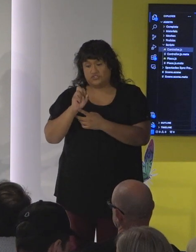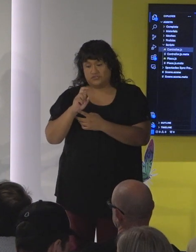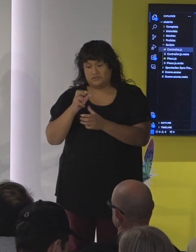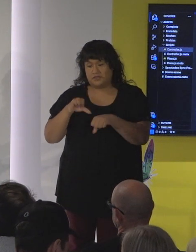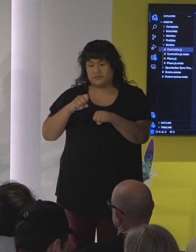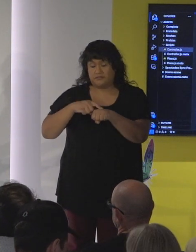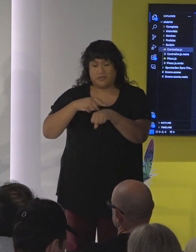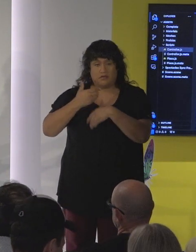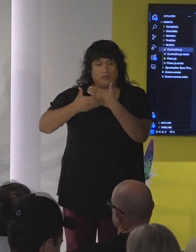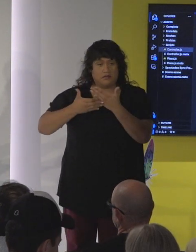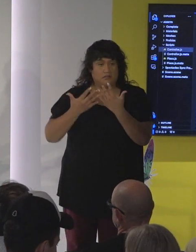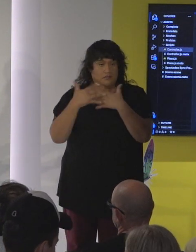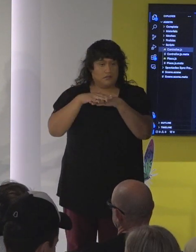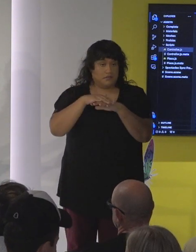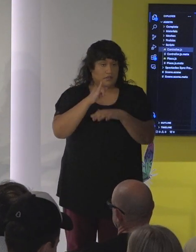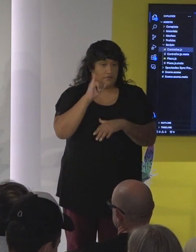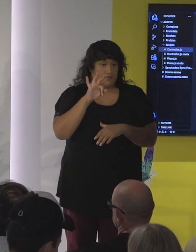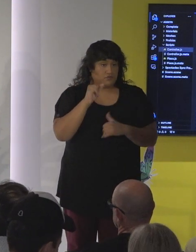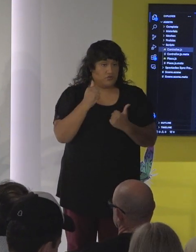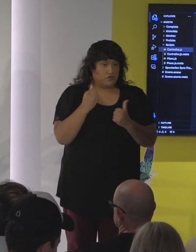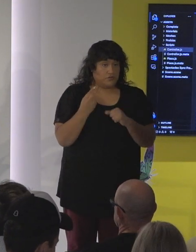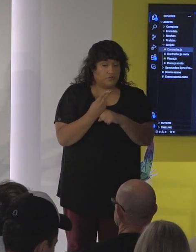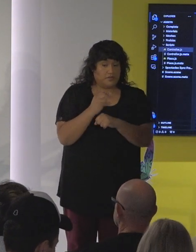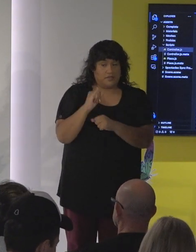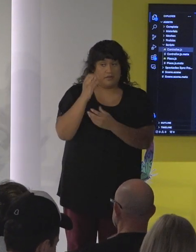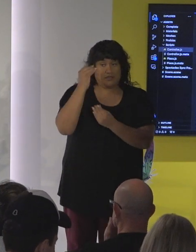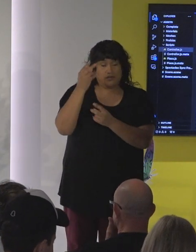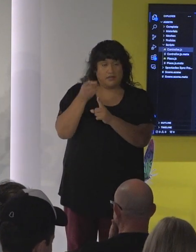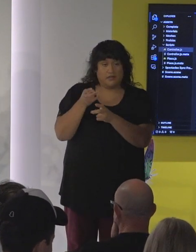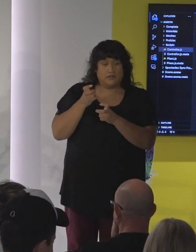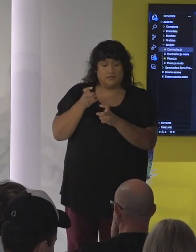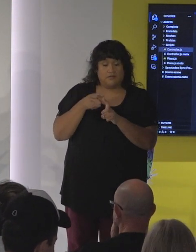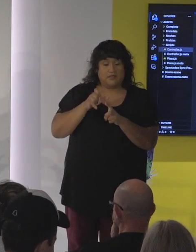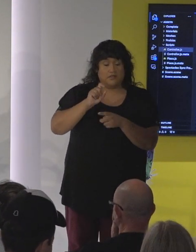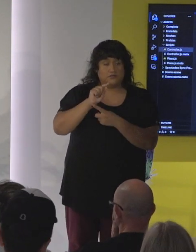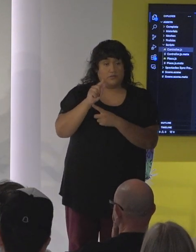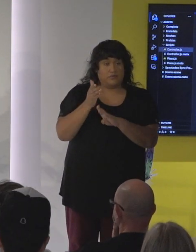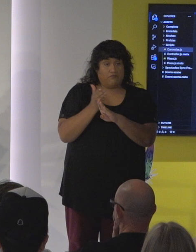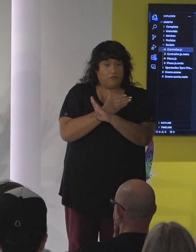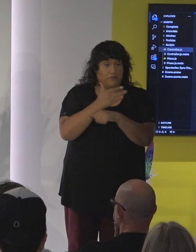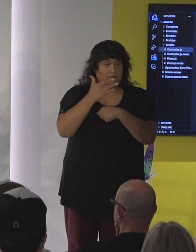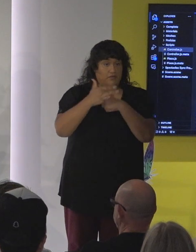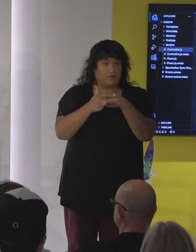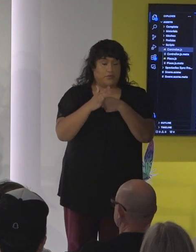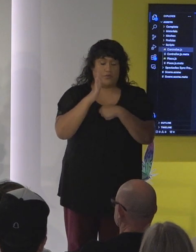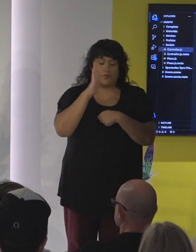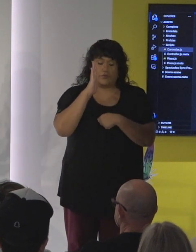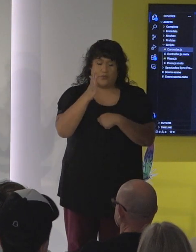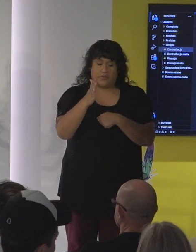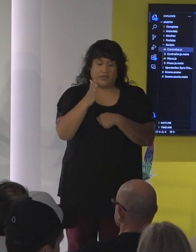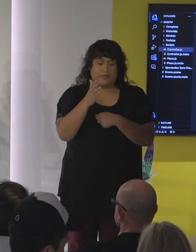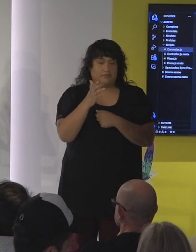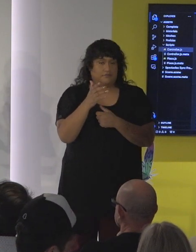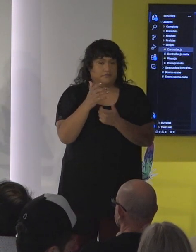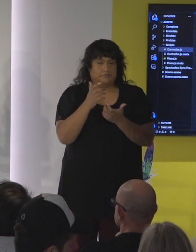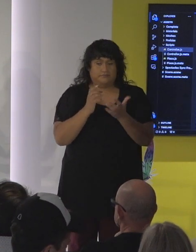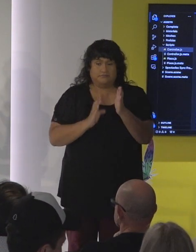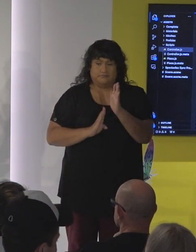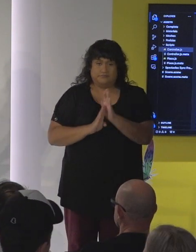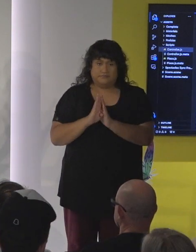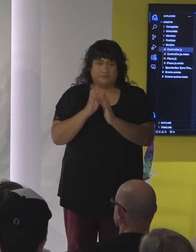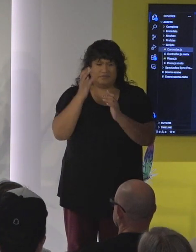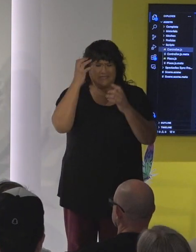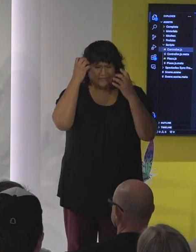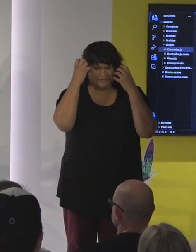try and use some data from that tool before it's available, you're going to get race conditions. You're going to be like pulling out your hair,